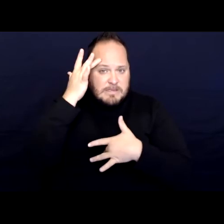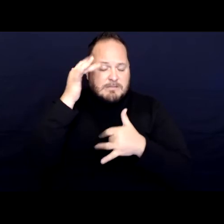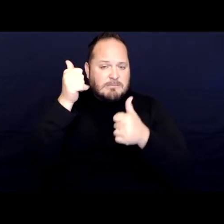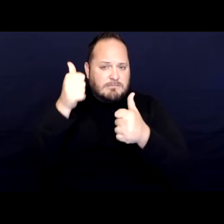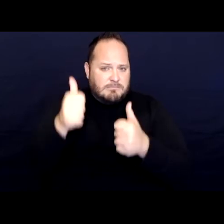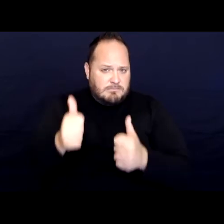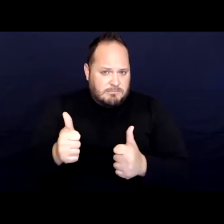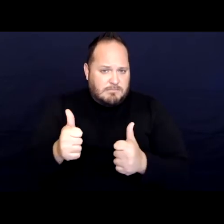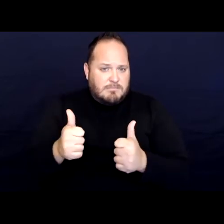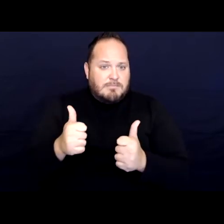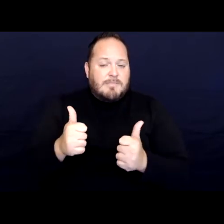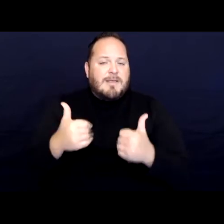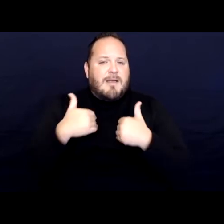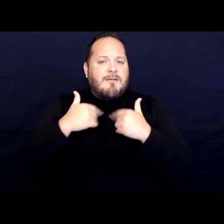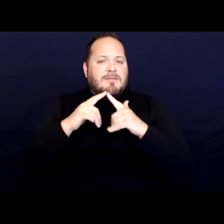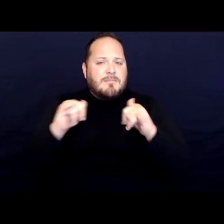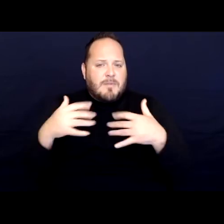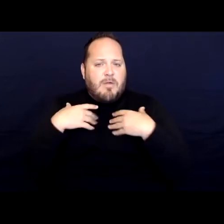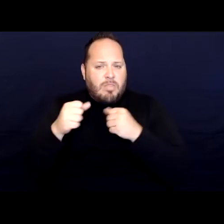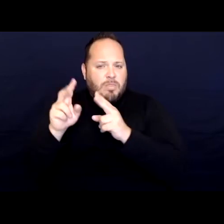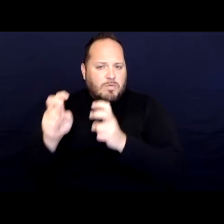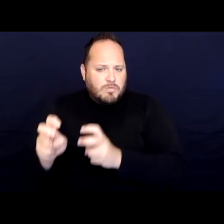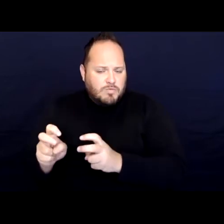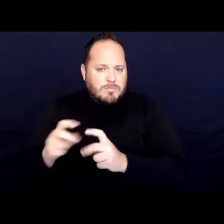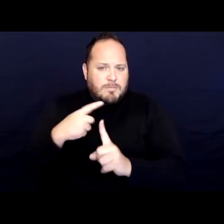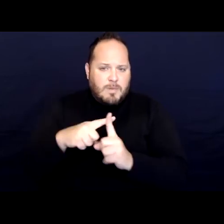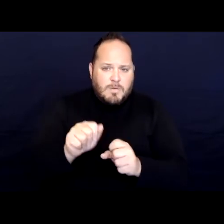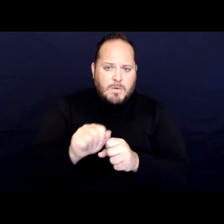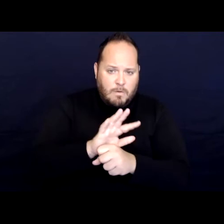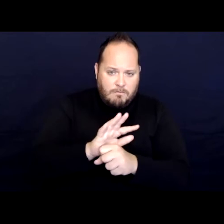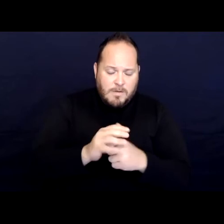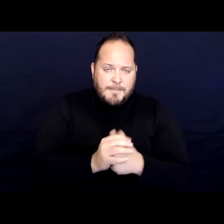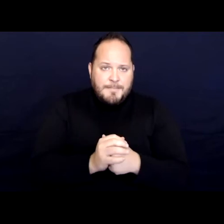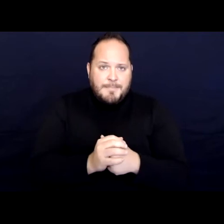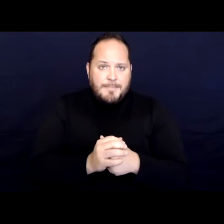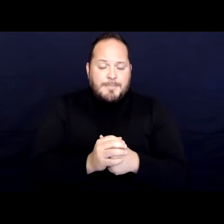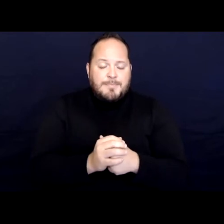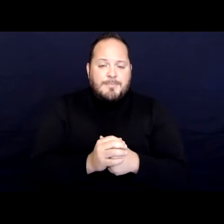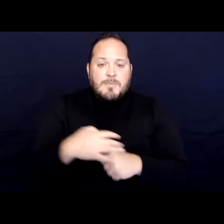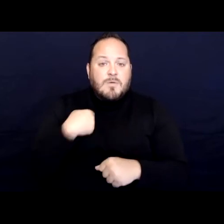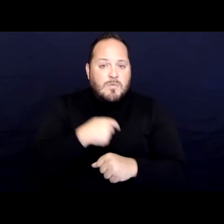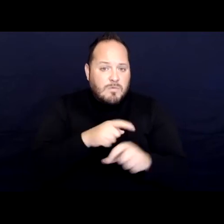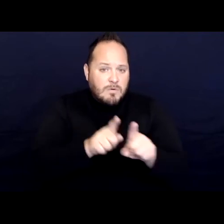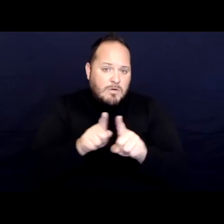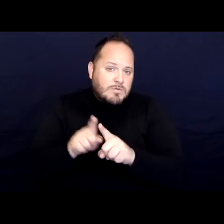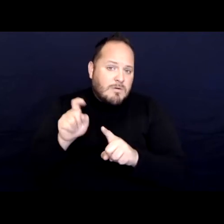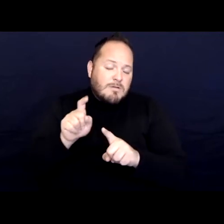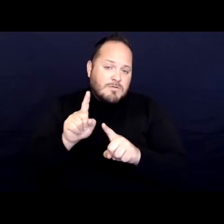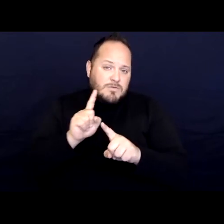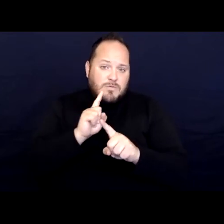other health issues. We also had to respond to the